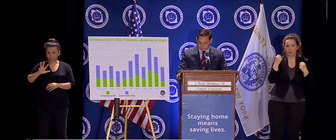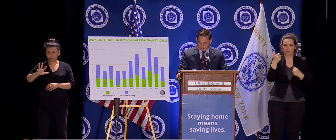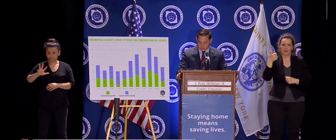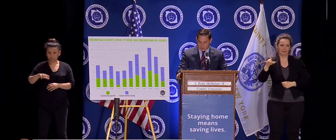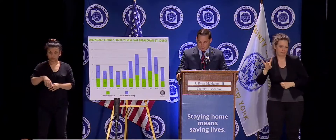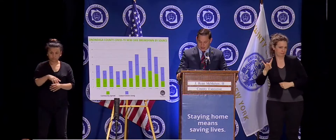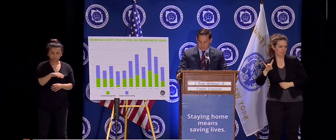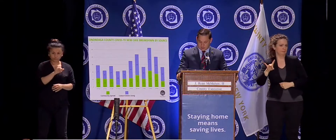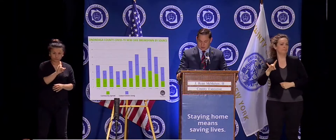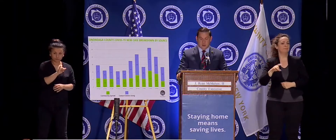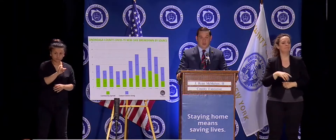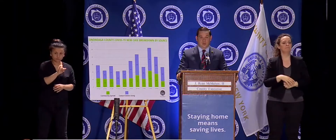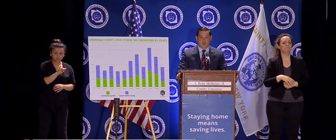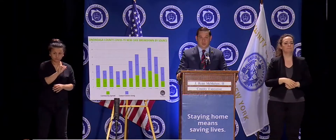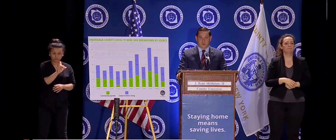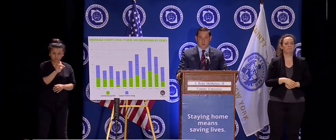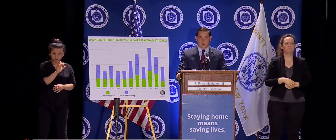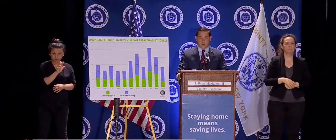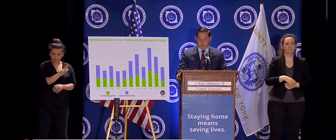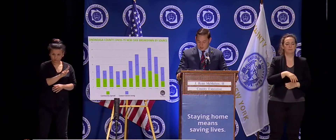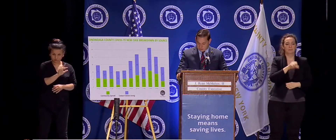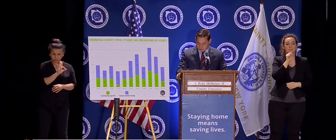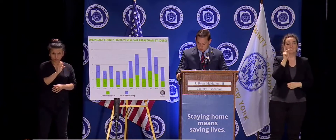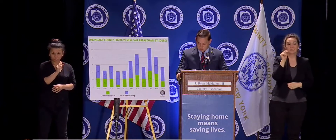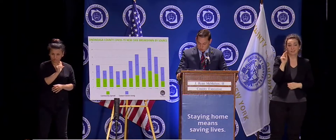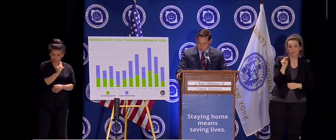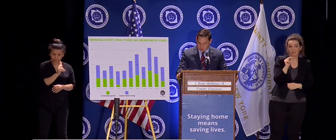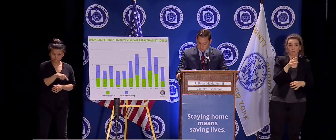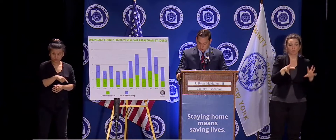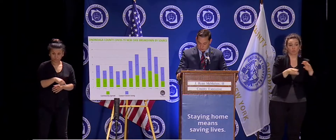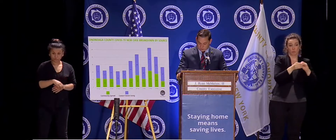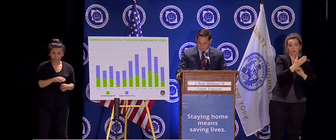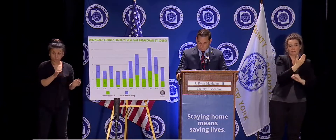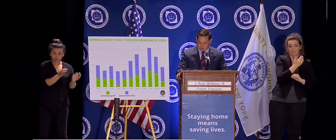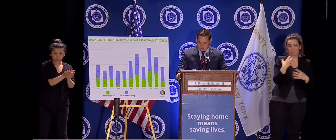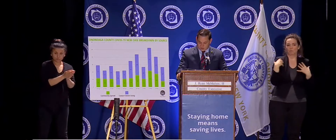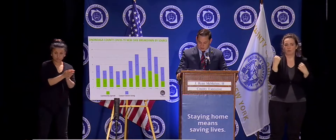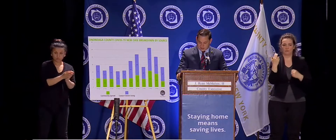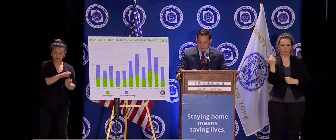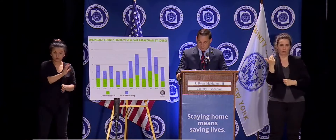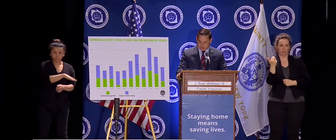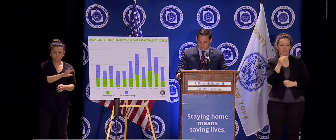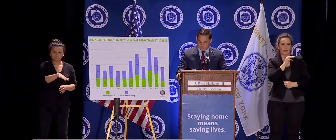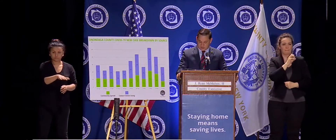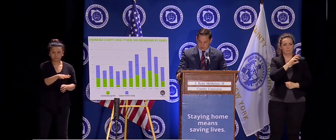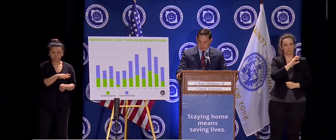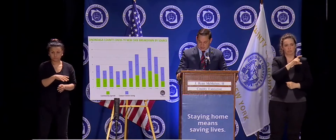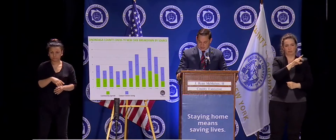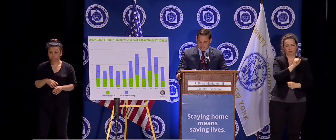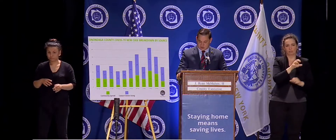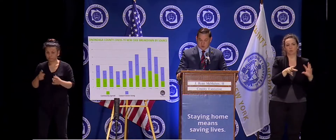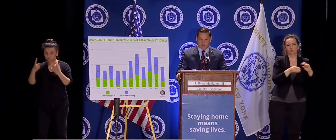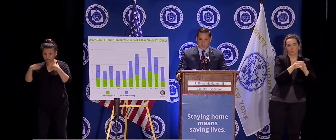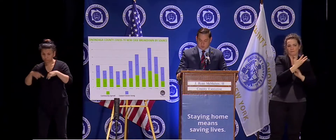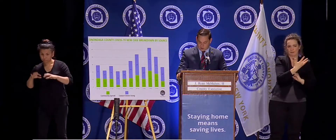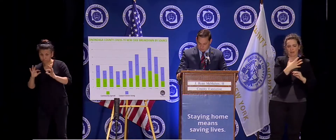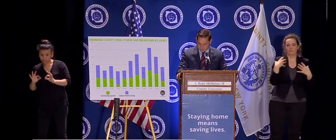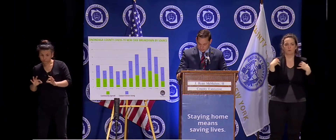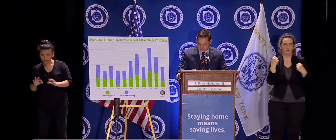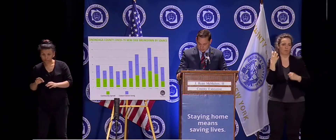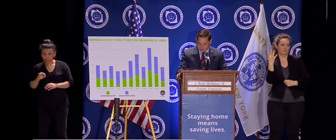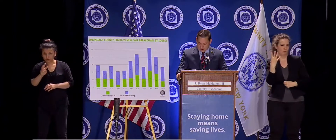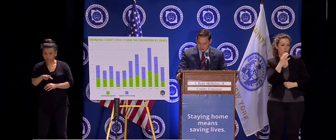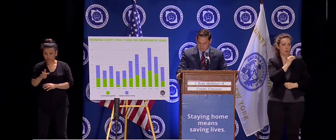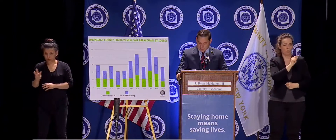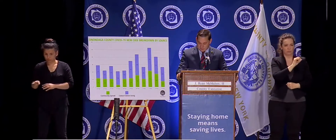recoveries. Pompey, 22 total cases, 20 recoveries. Skaneateles, 15 cases, 13